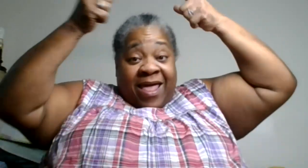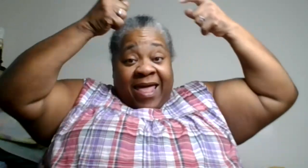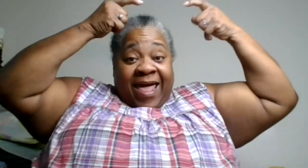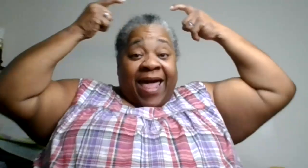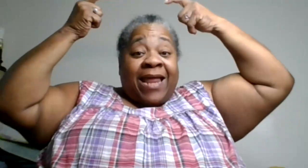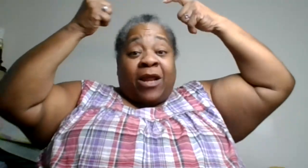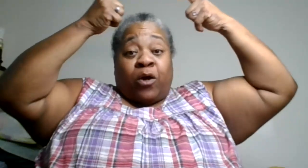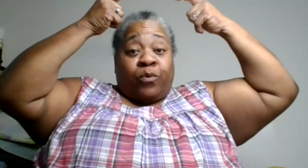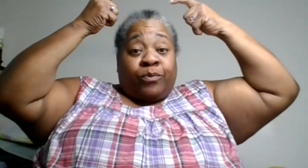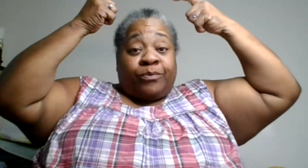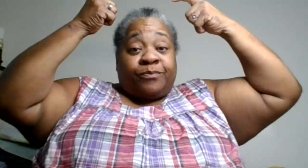Halo.